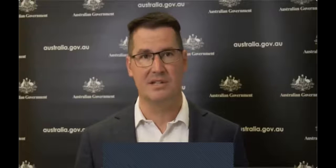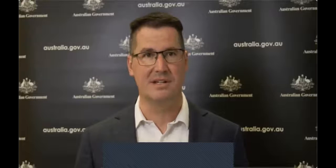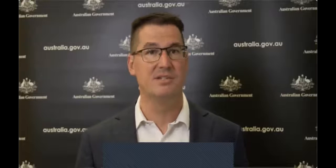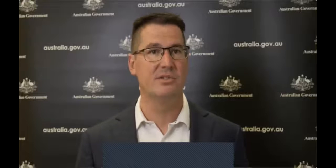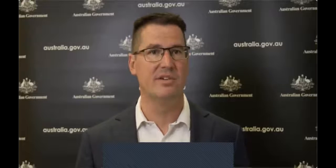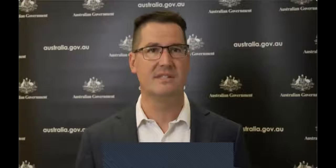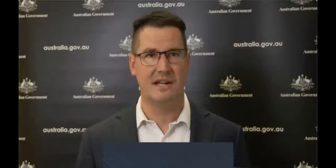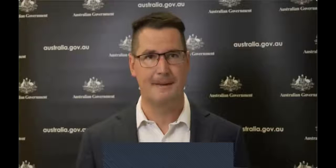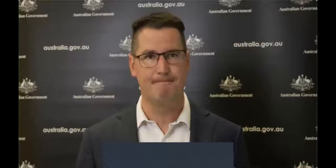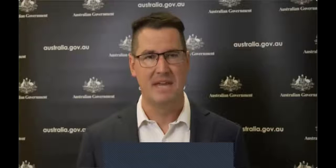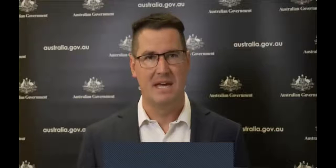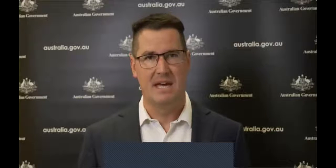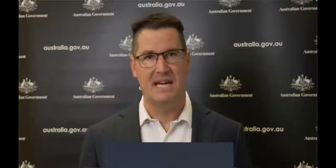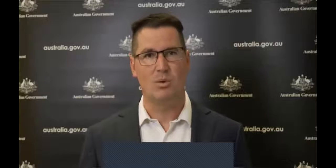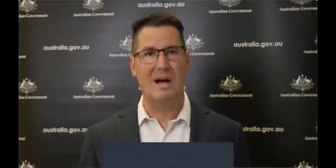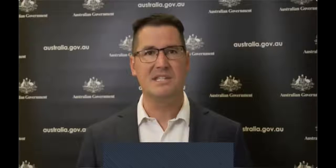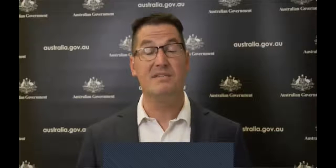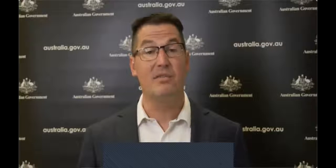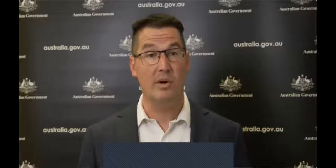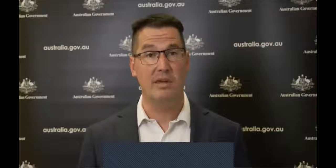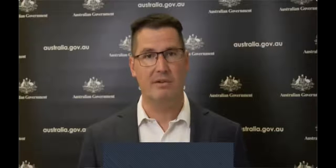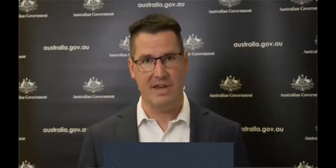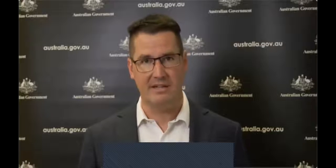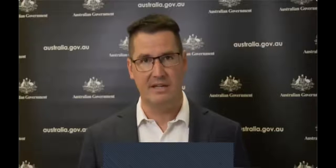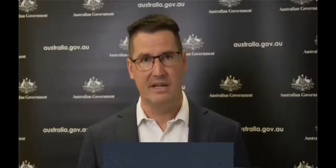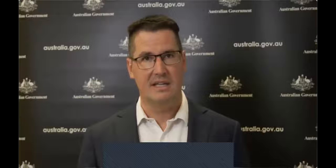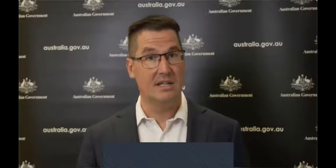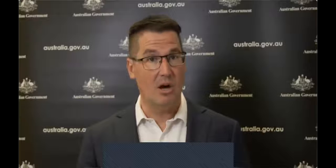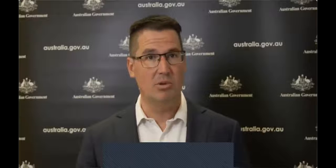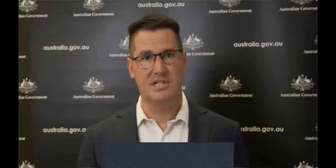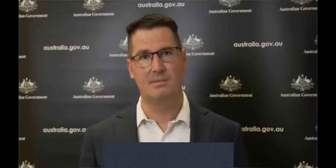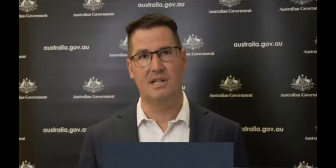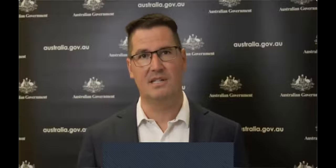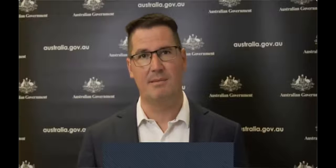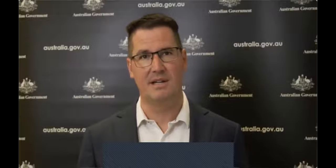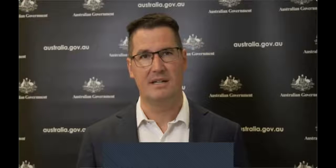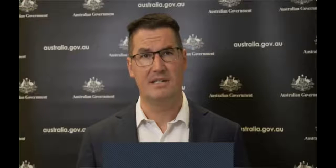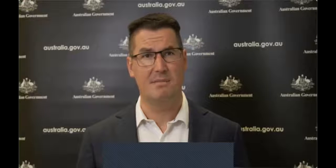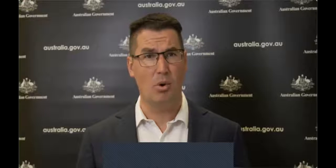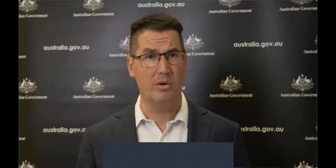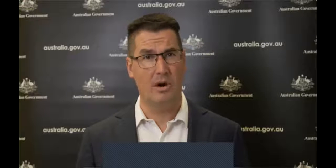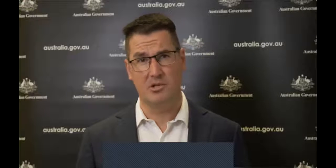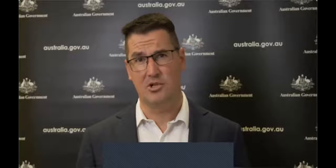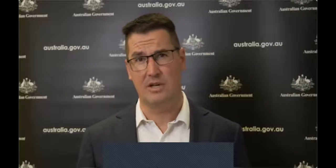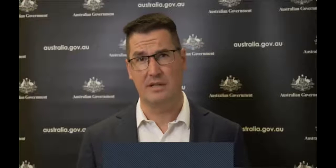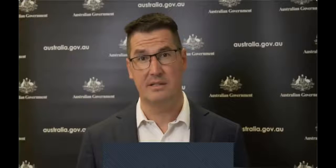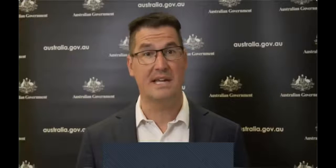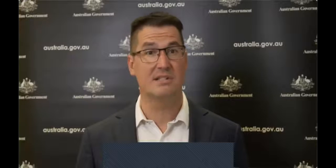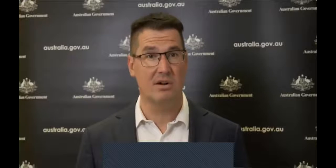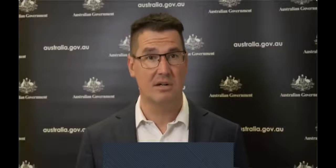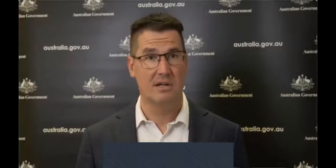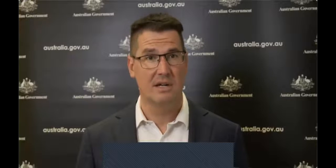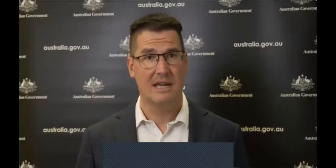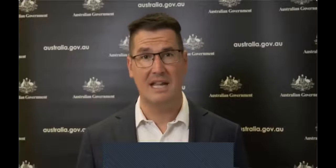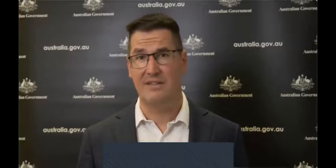physically present in Suva today. As a once in 4 year event, the Global Disability Summit is an important opportunity to